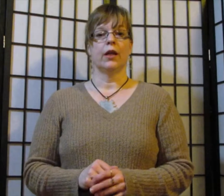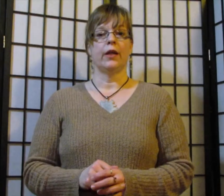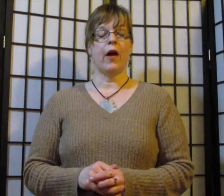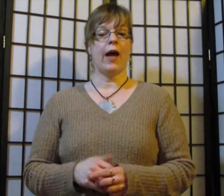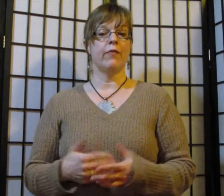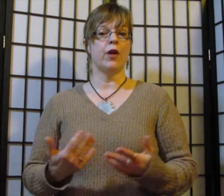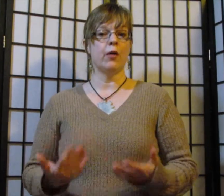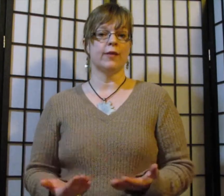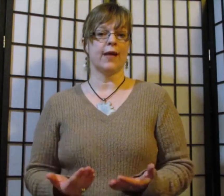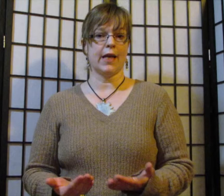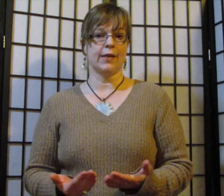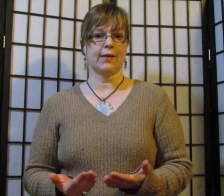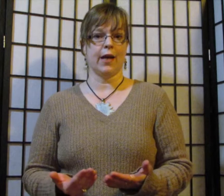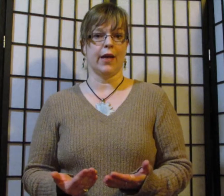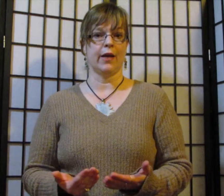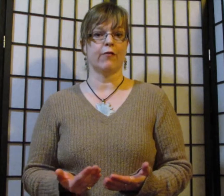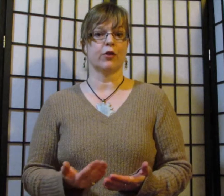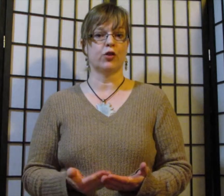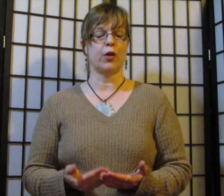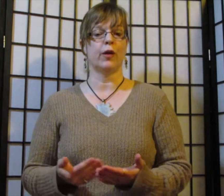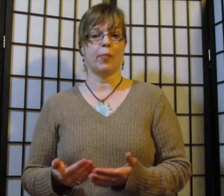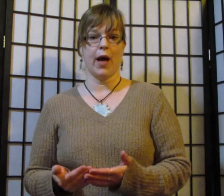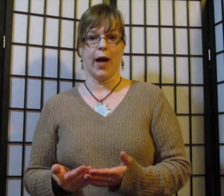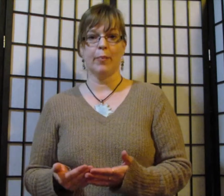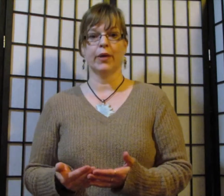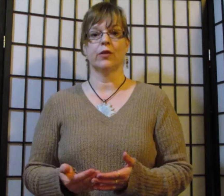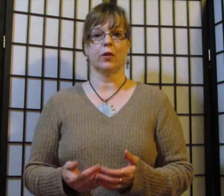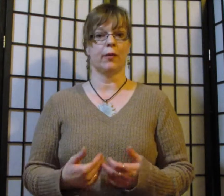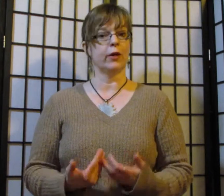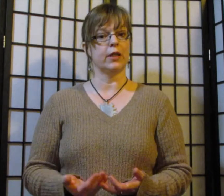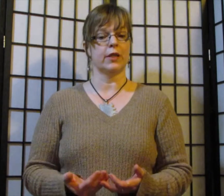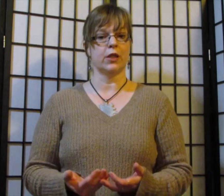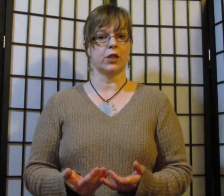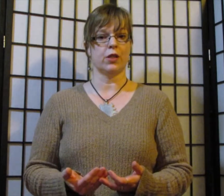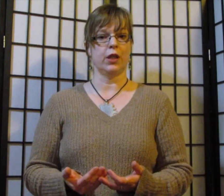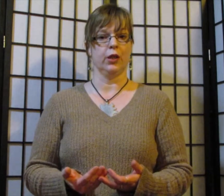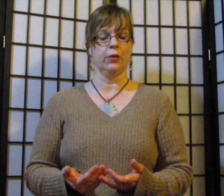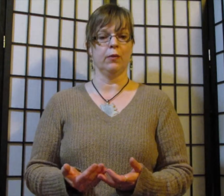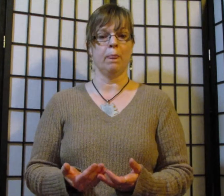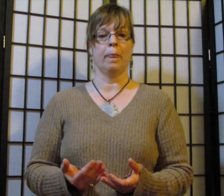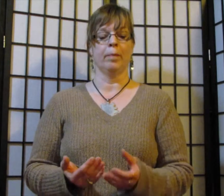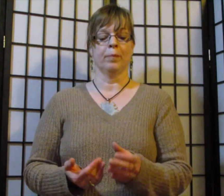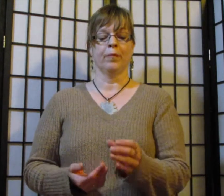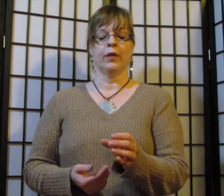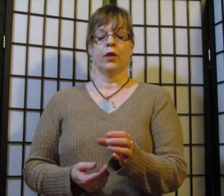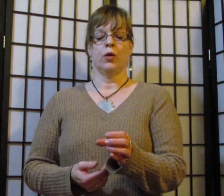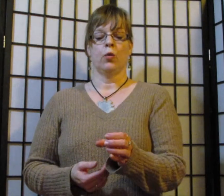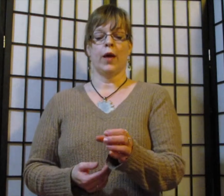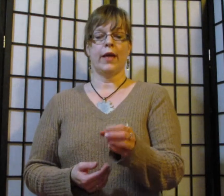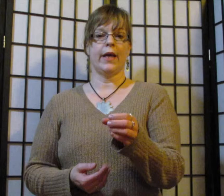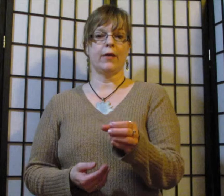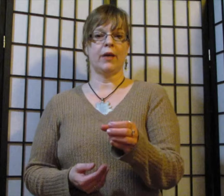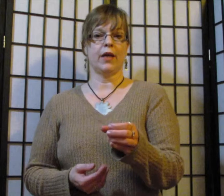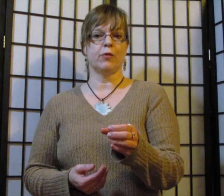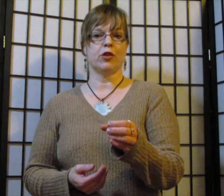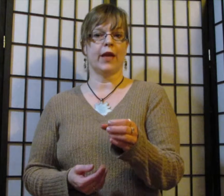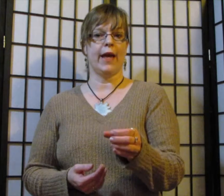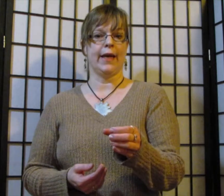Now I know a second sign for soda pop, so I'm going to teach it to you. One hand becomes your